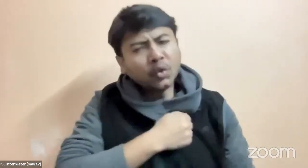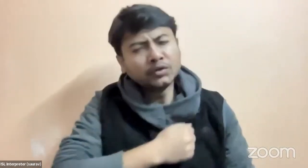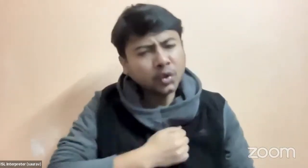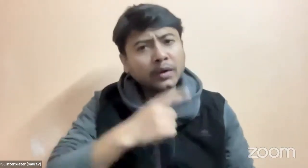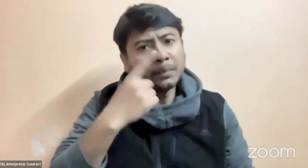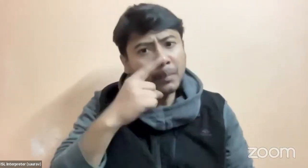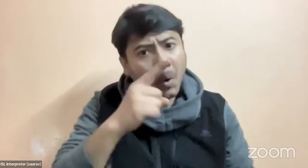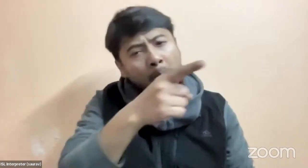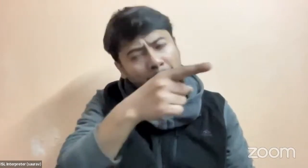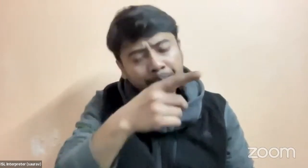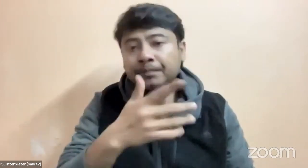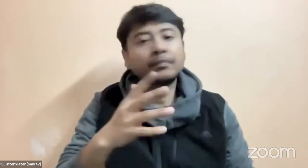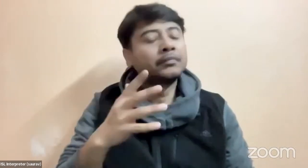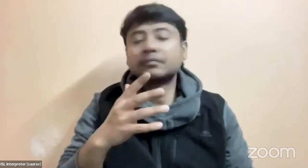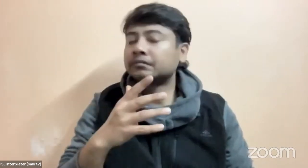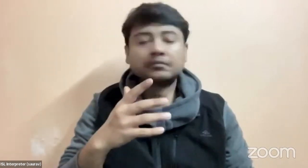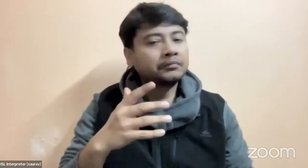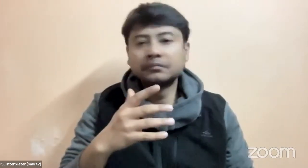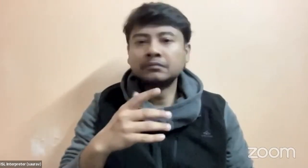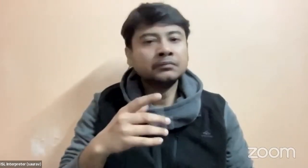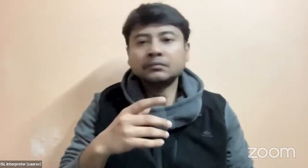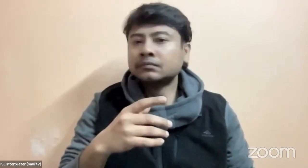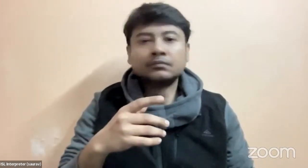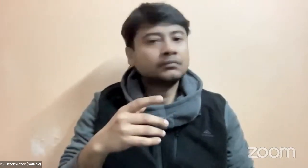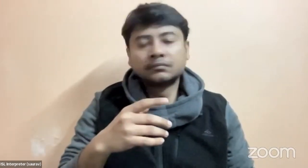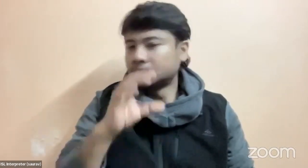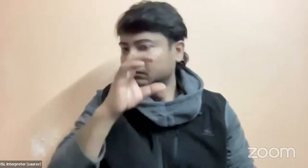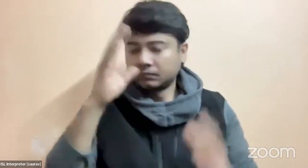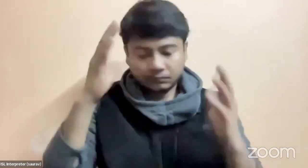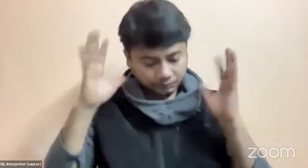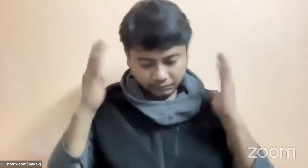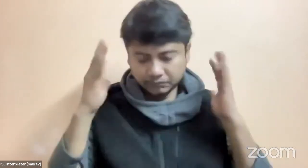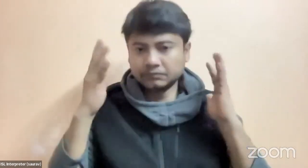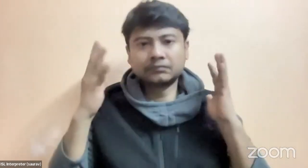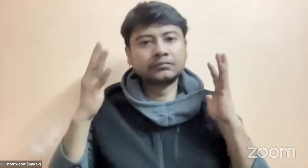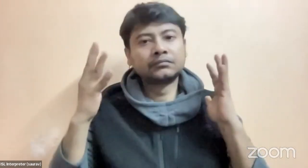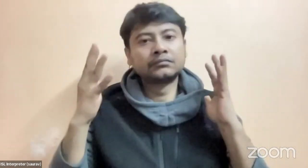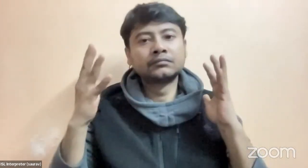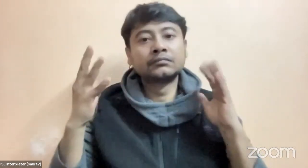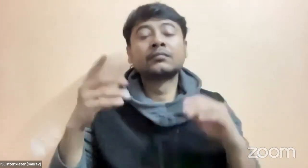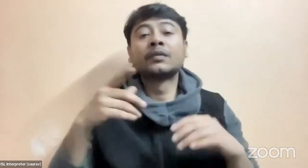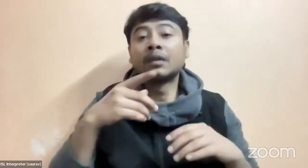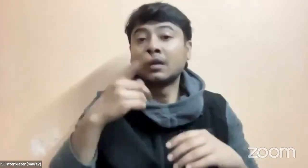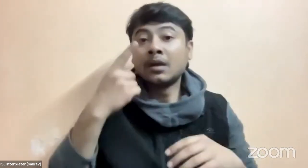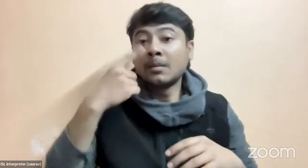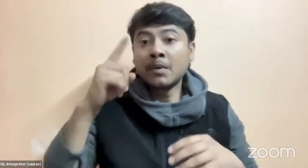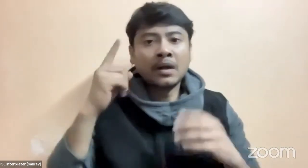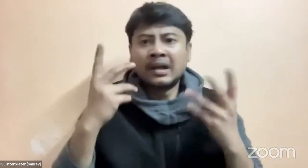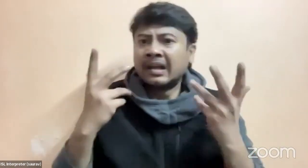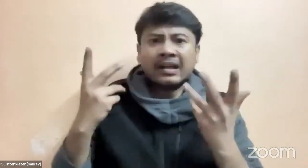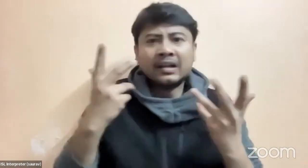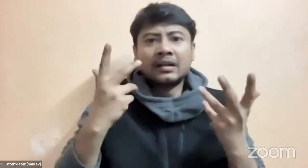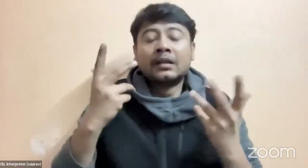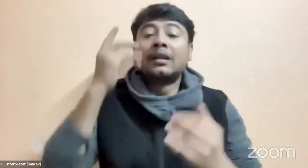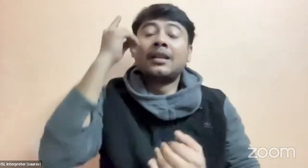But then his mother went to that devotee and begged forgiveness. That's when Lord Gauranga forgave her.